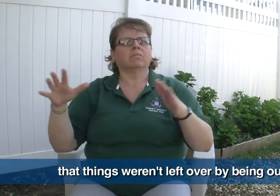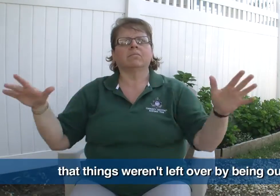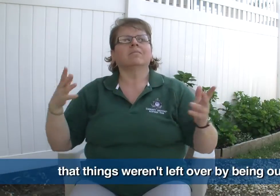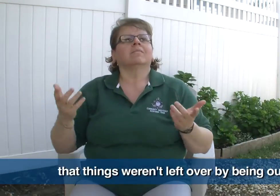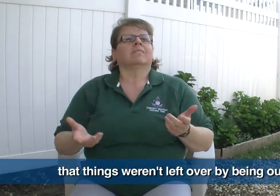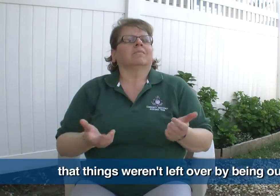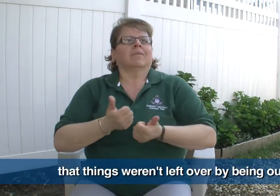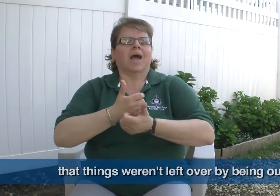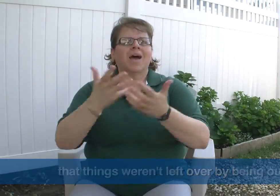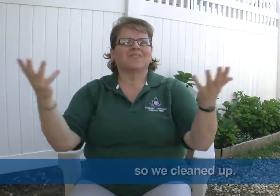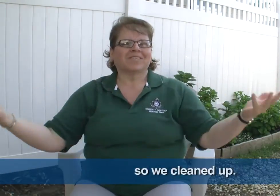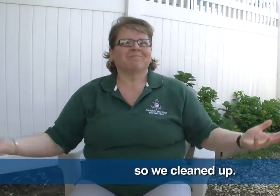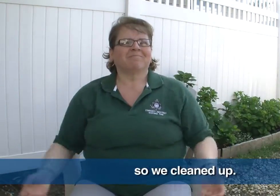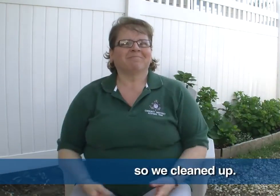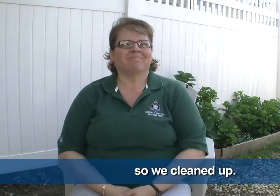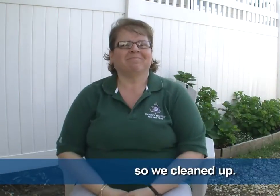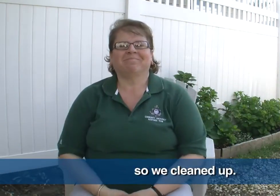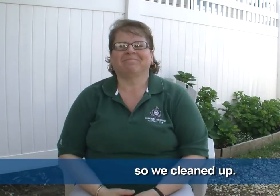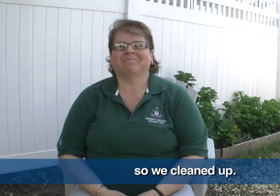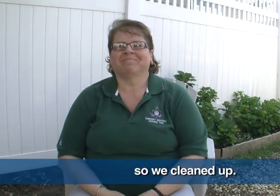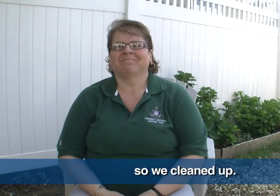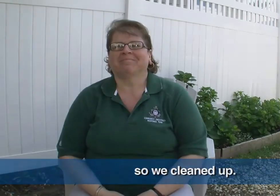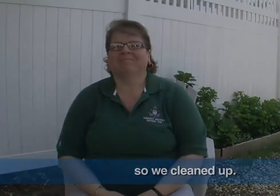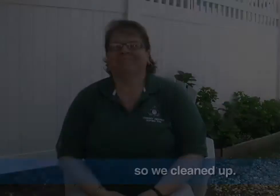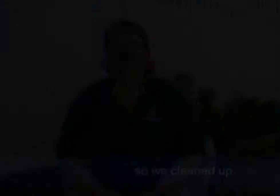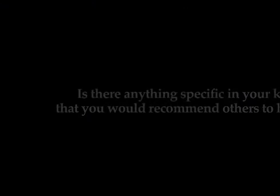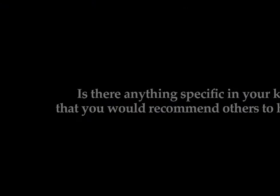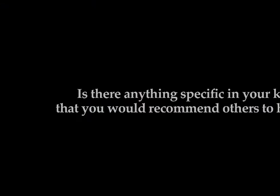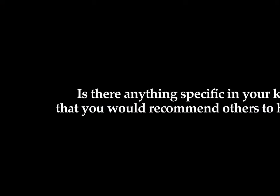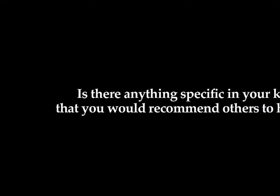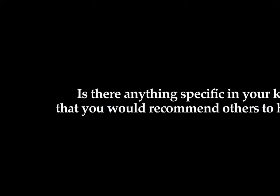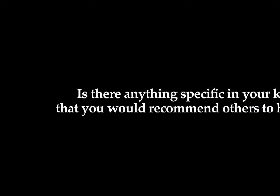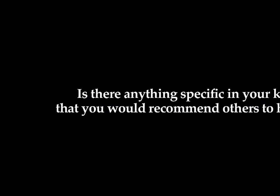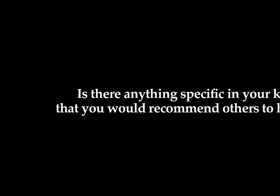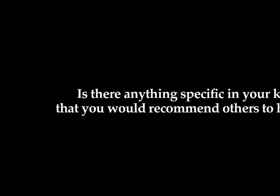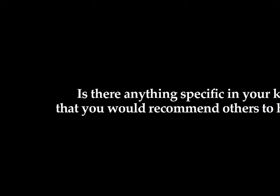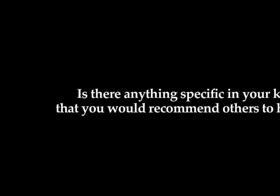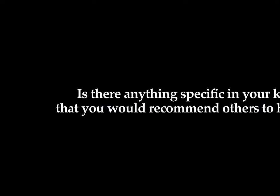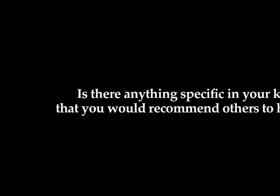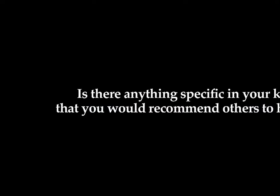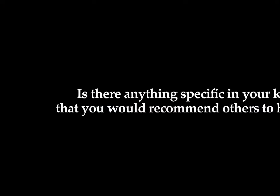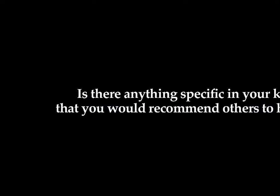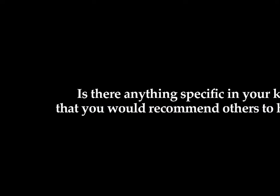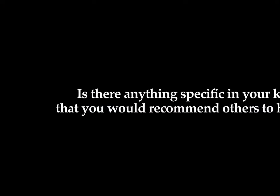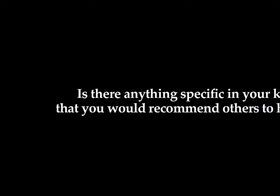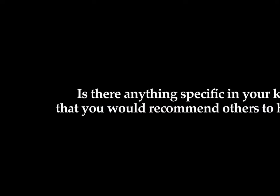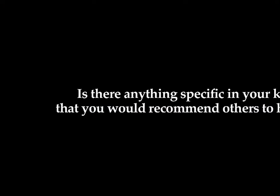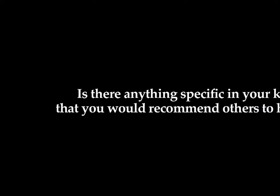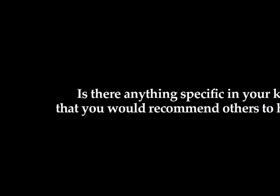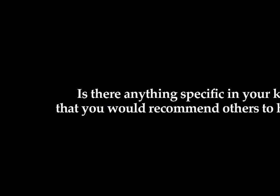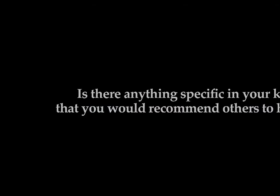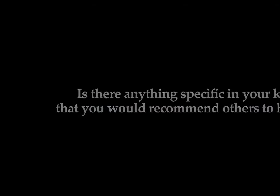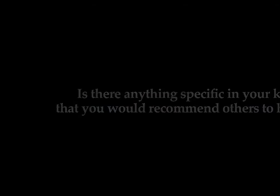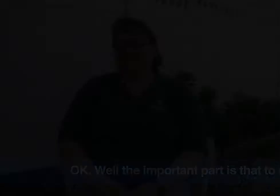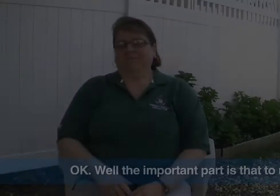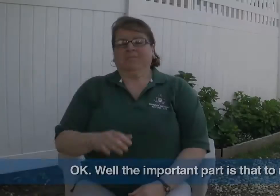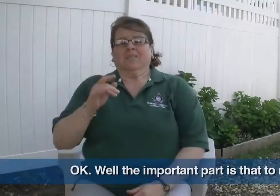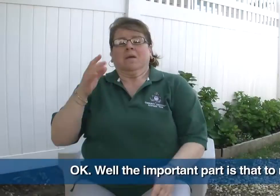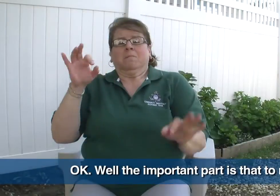being outside, so we cleaned up. Is there anything specific in your kit that you would recommend others to have? Okay,